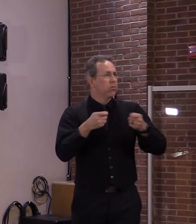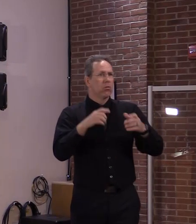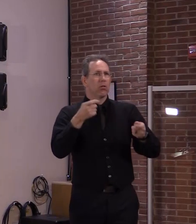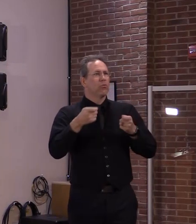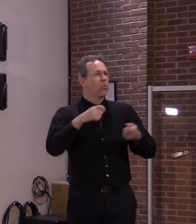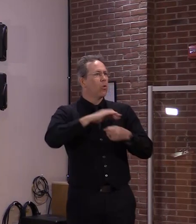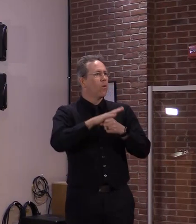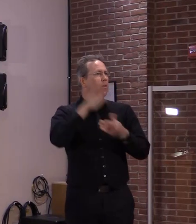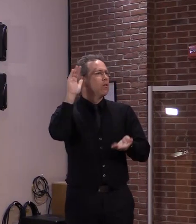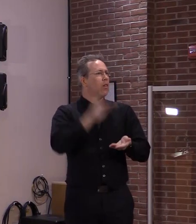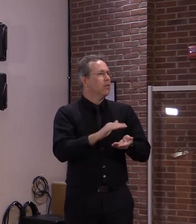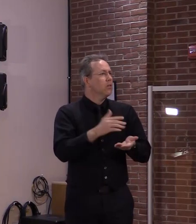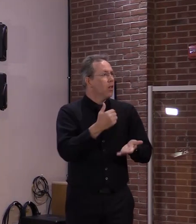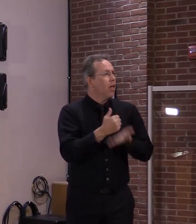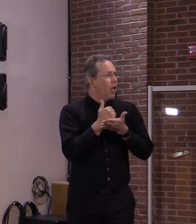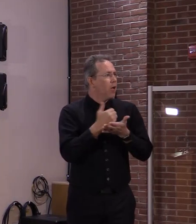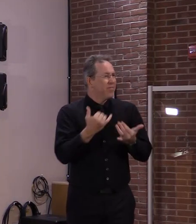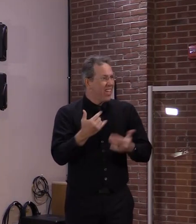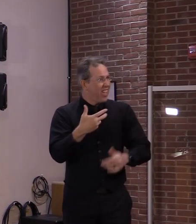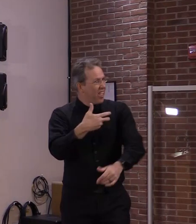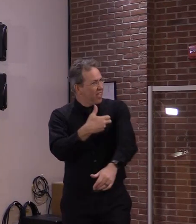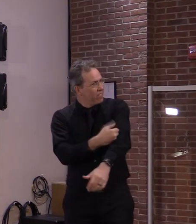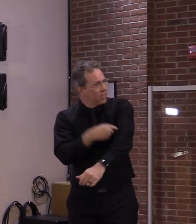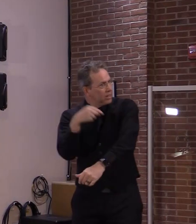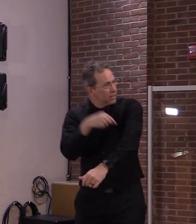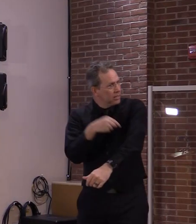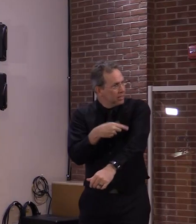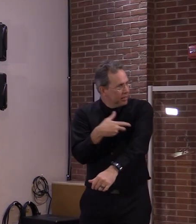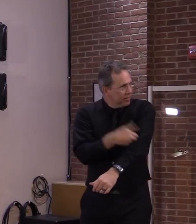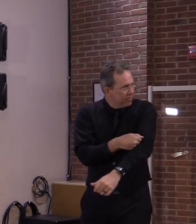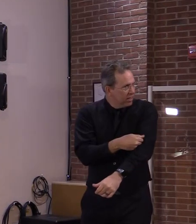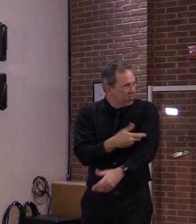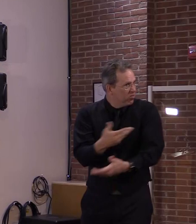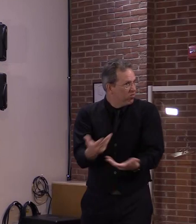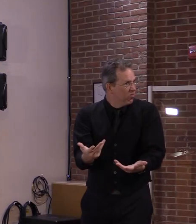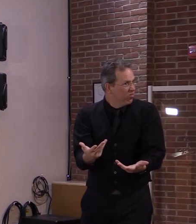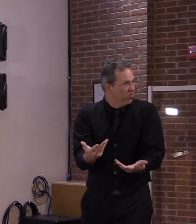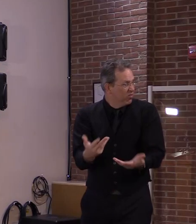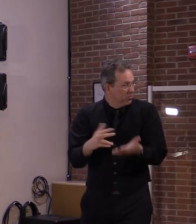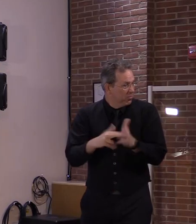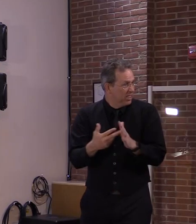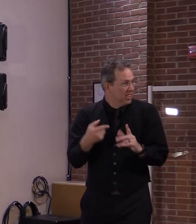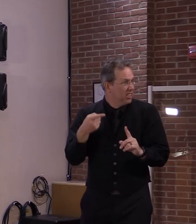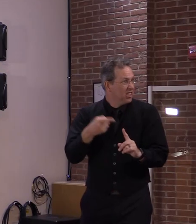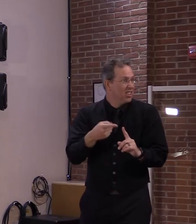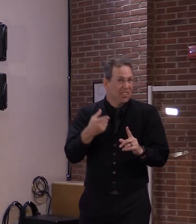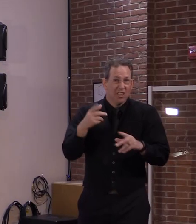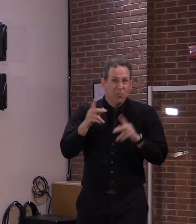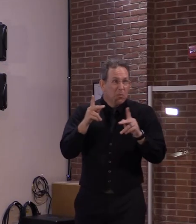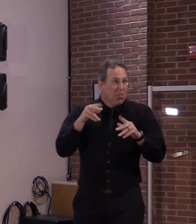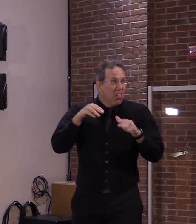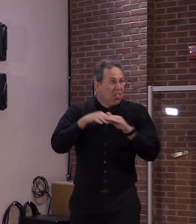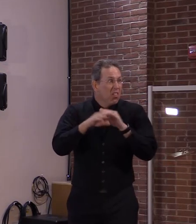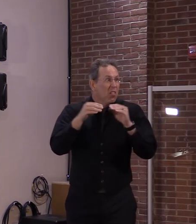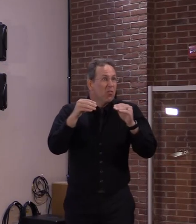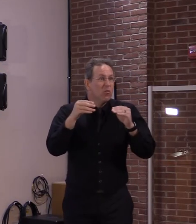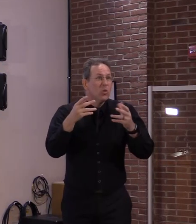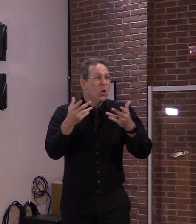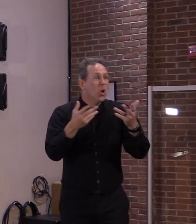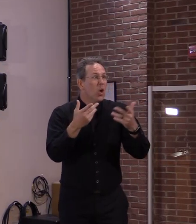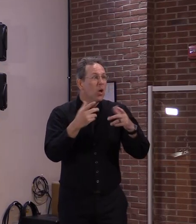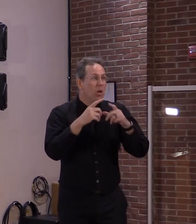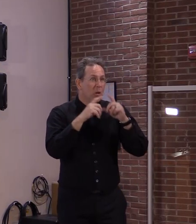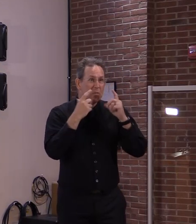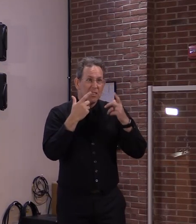summer, since there is still going to be a certain proportion of people who have chosen not to be vaccinated, how do you foresee businesses and